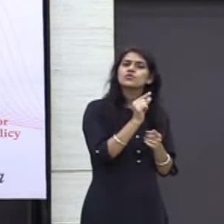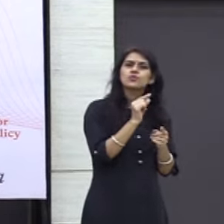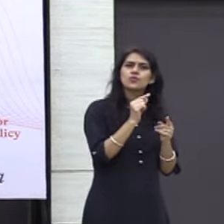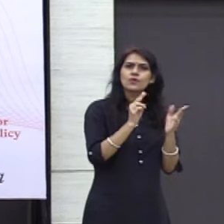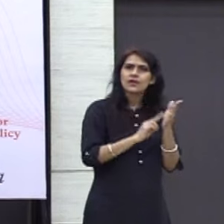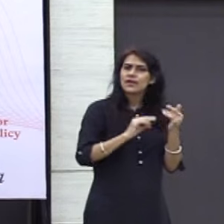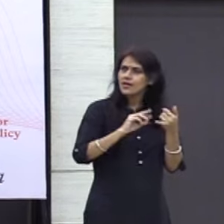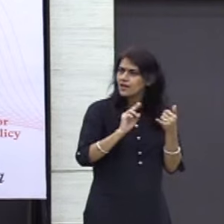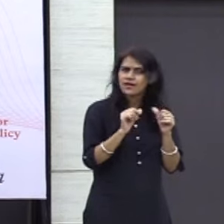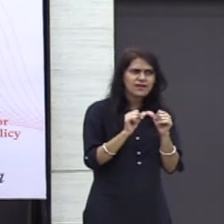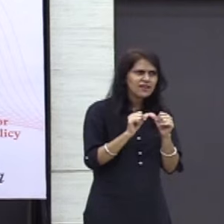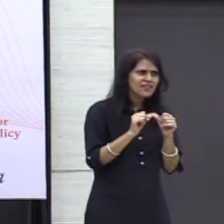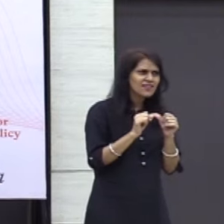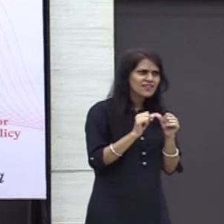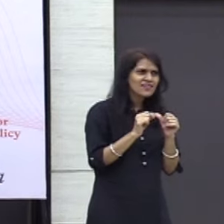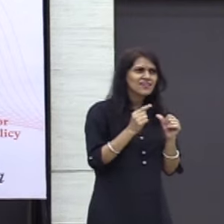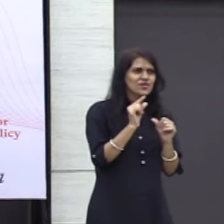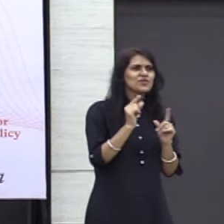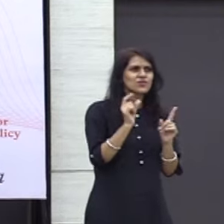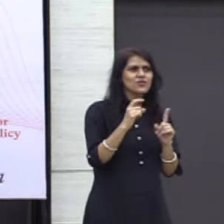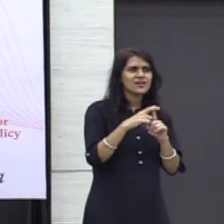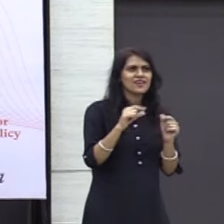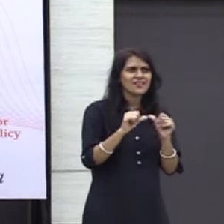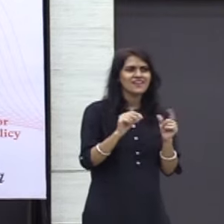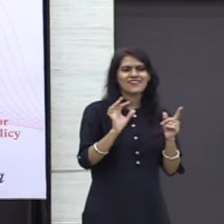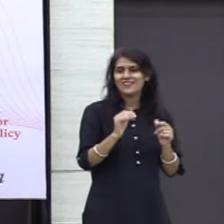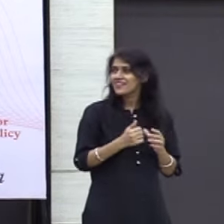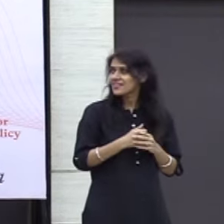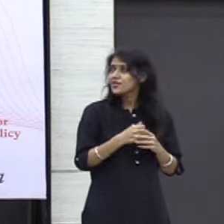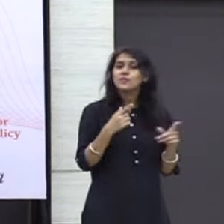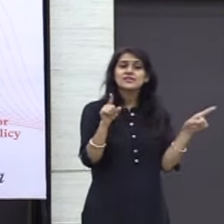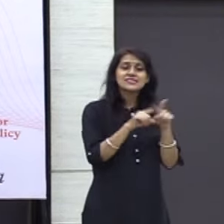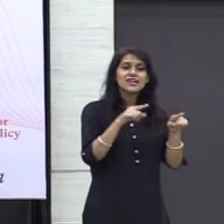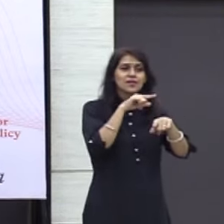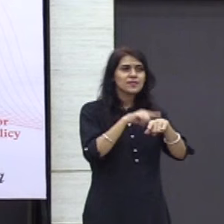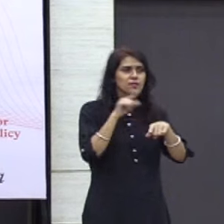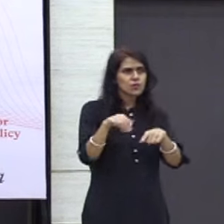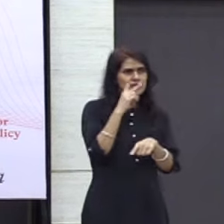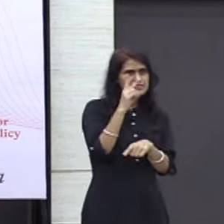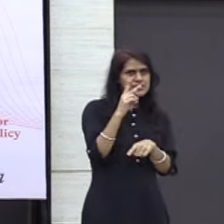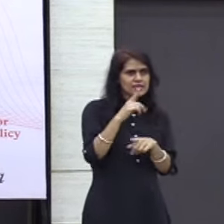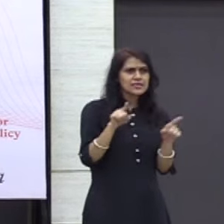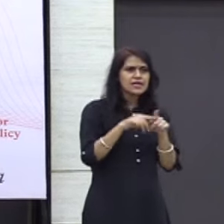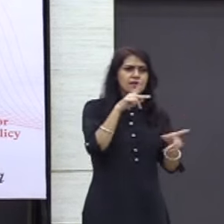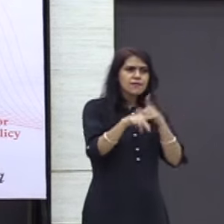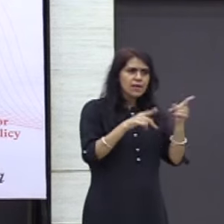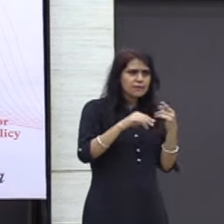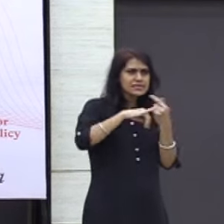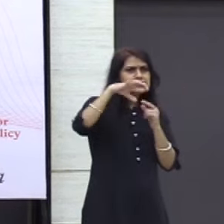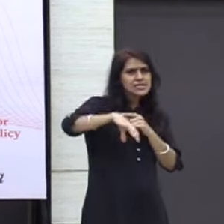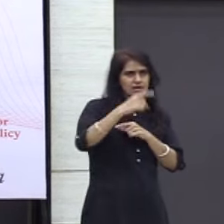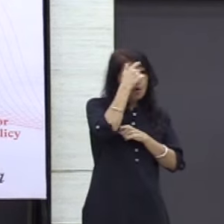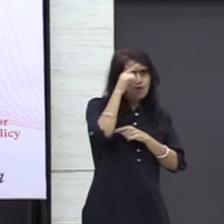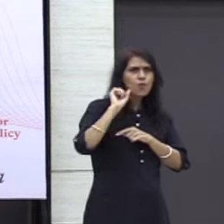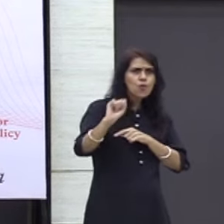in power has kind of reinforced that. So do you think that this is continuation of the same type? Do you see this as a citizen state issue, or do you see